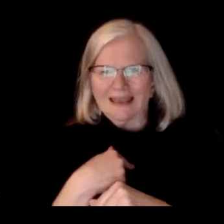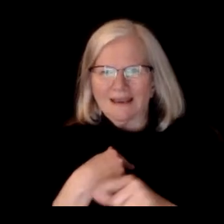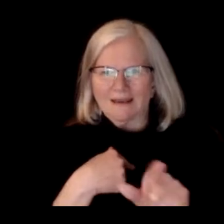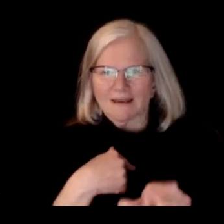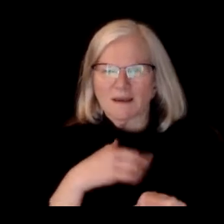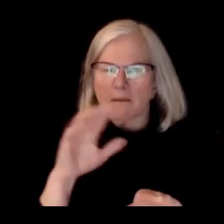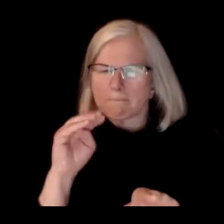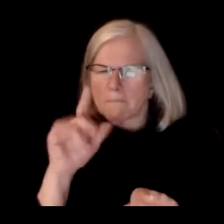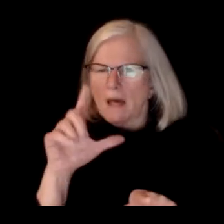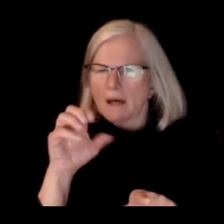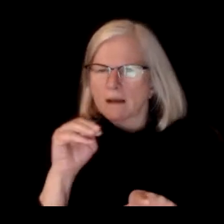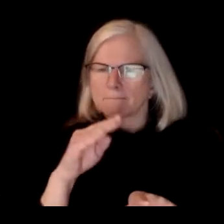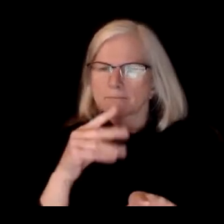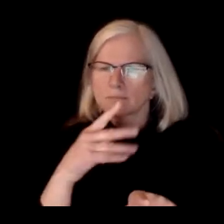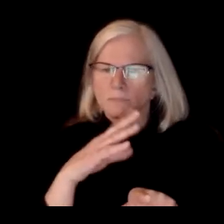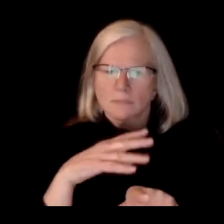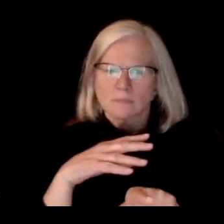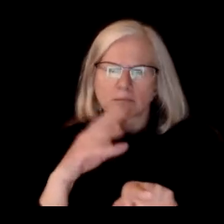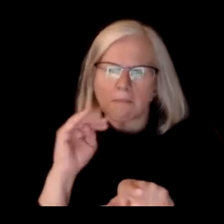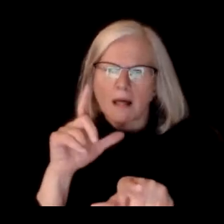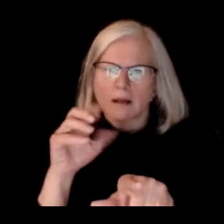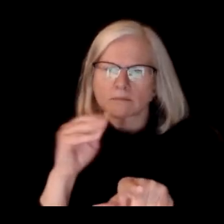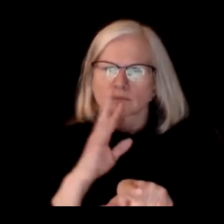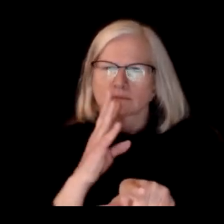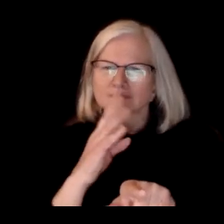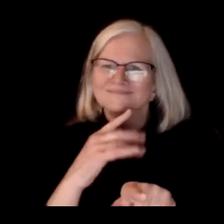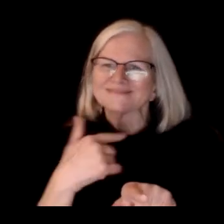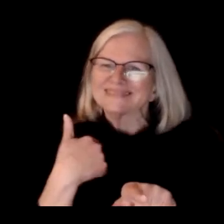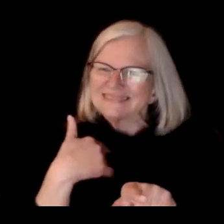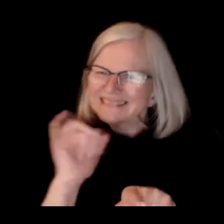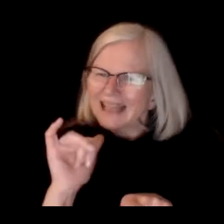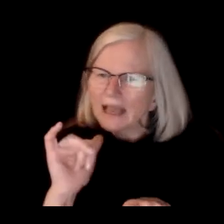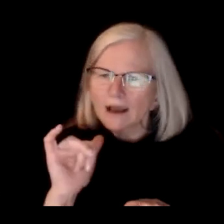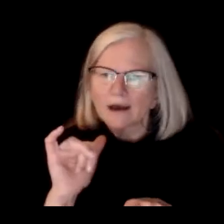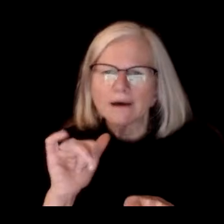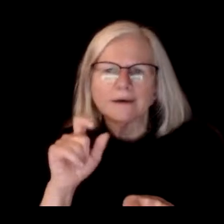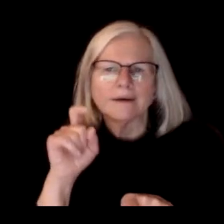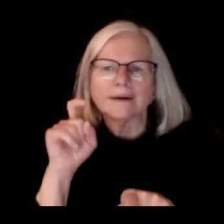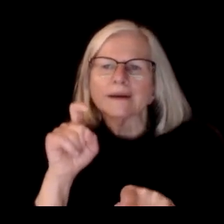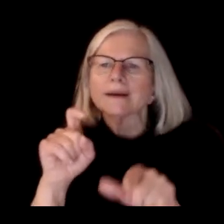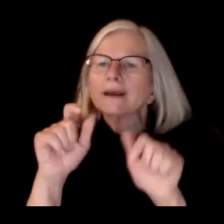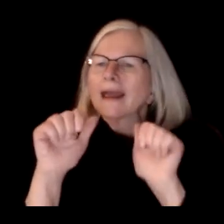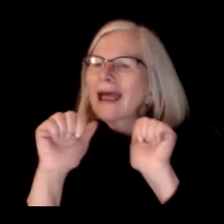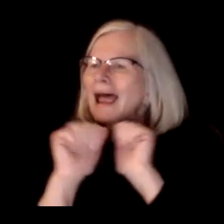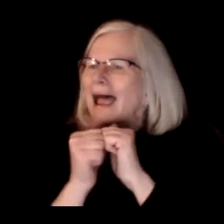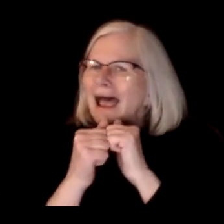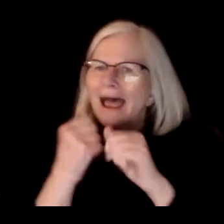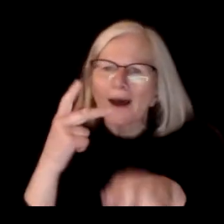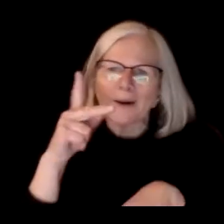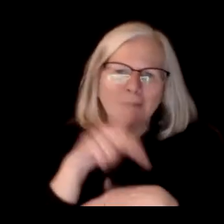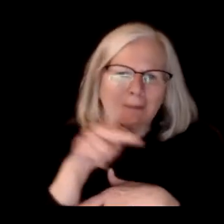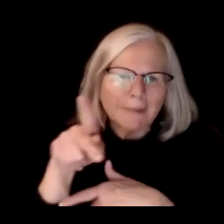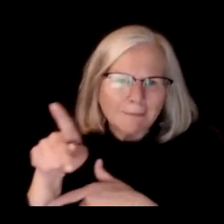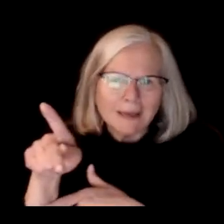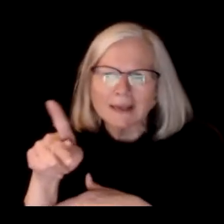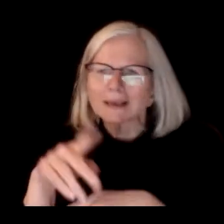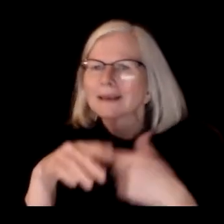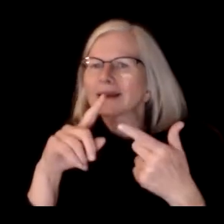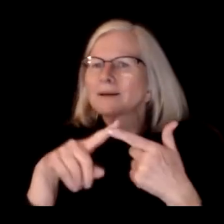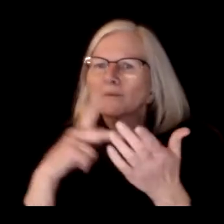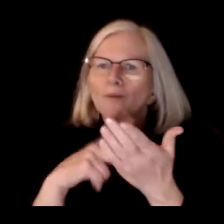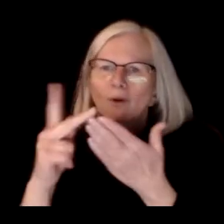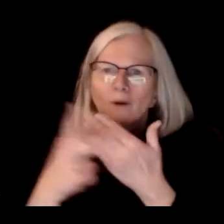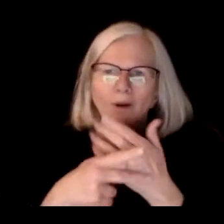of specifics on how the PPP program is doing in terms of how many facilities have been vaccinated and